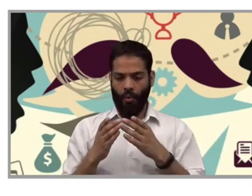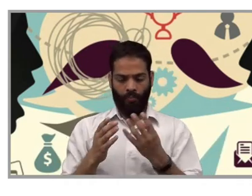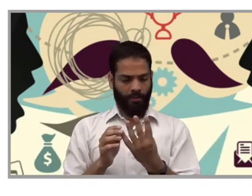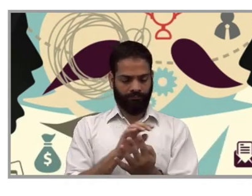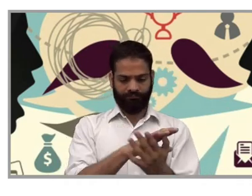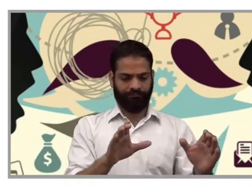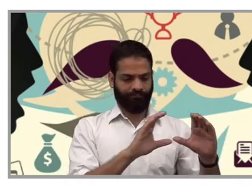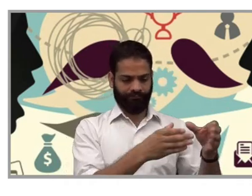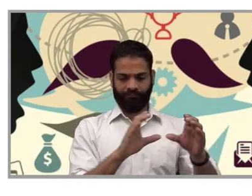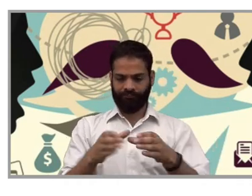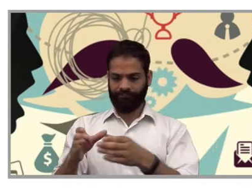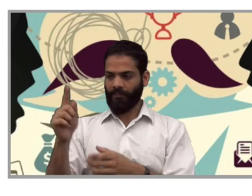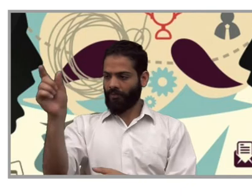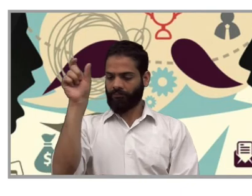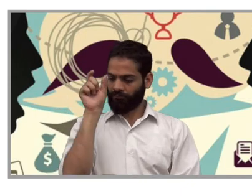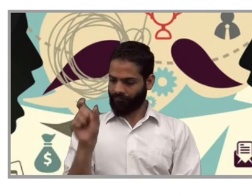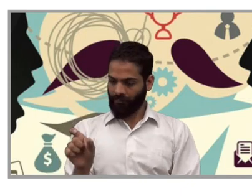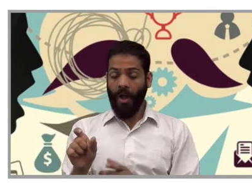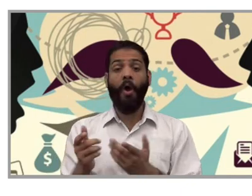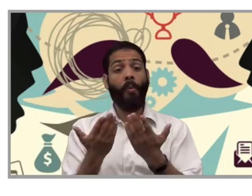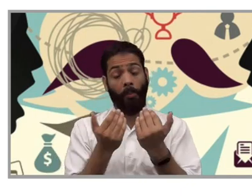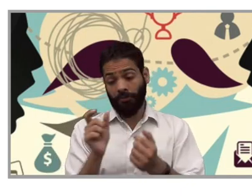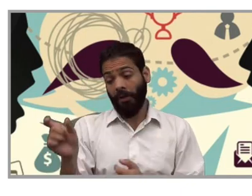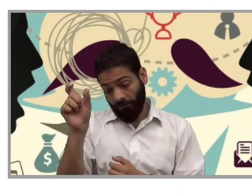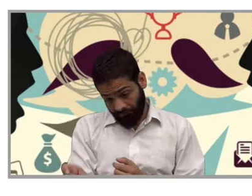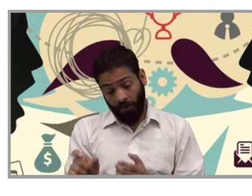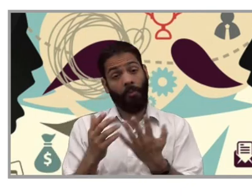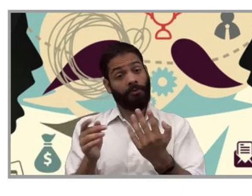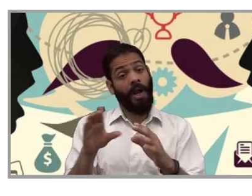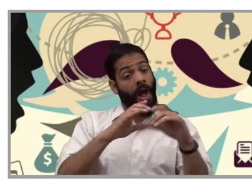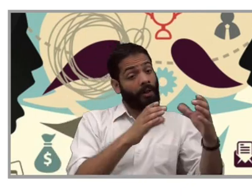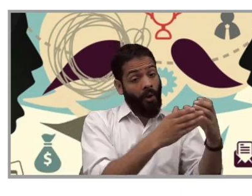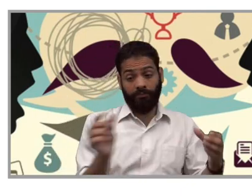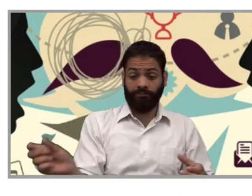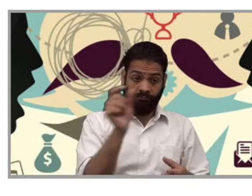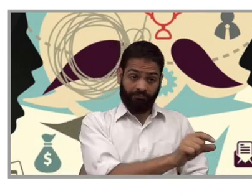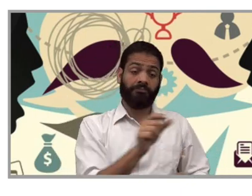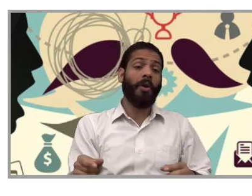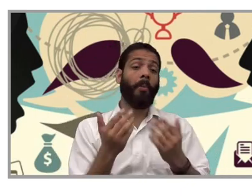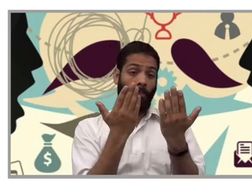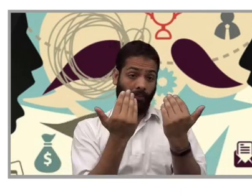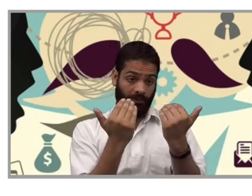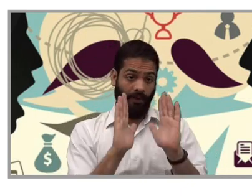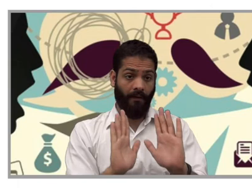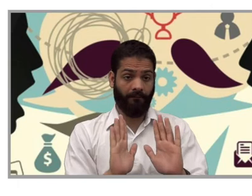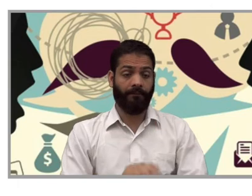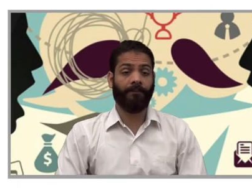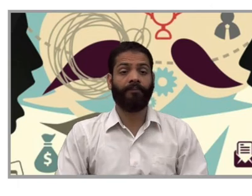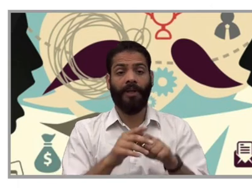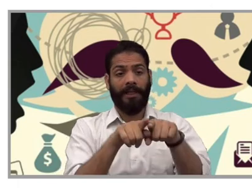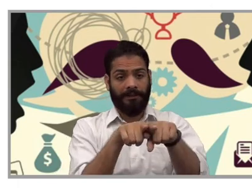sign may be a noun and verb depending on its sentential context and morphological characteristics.